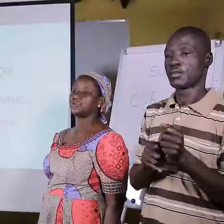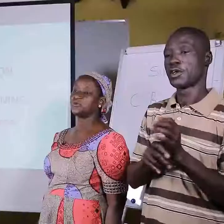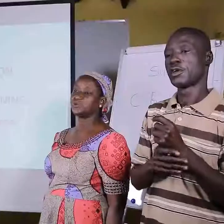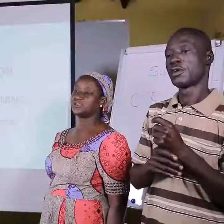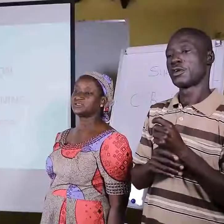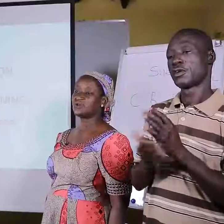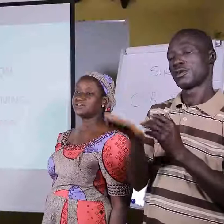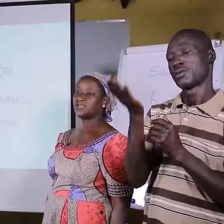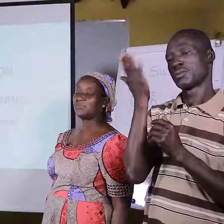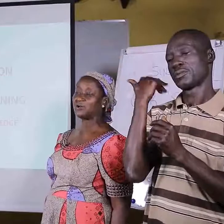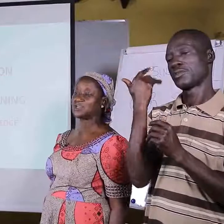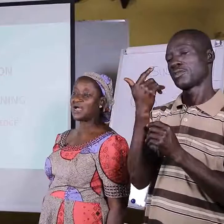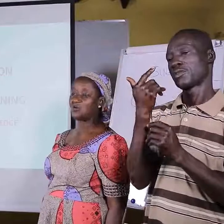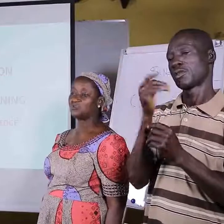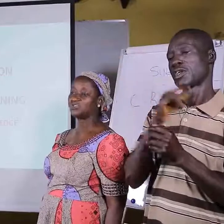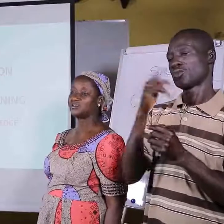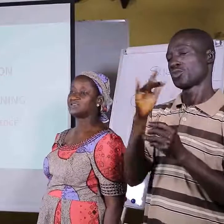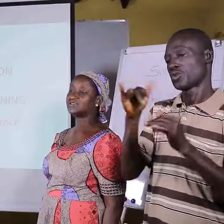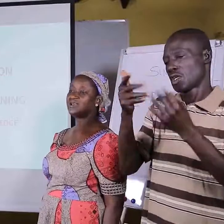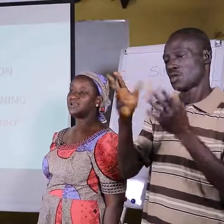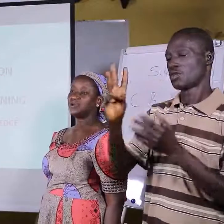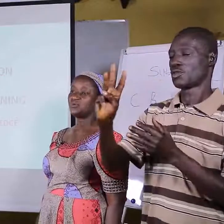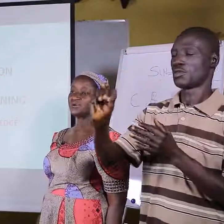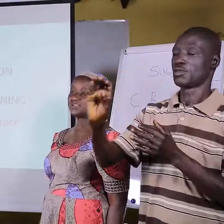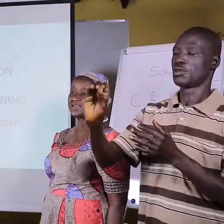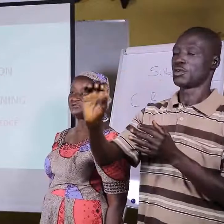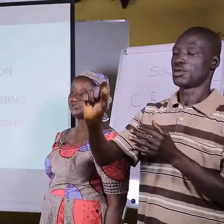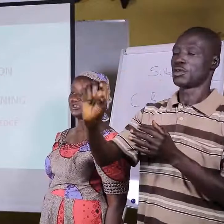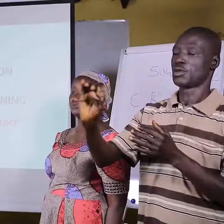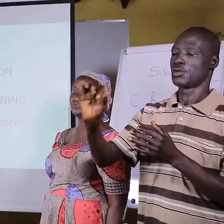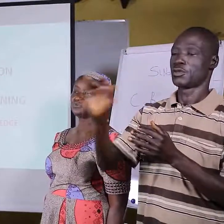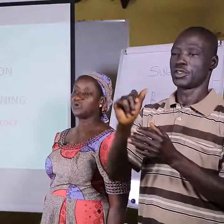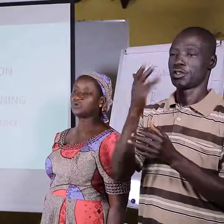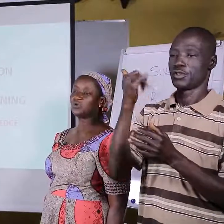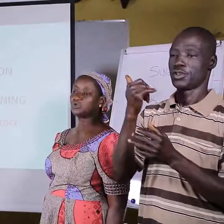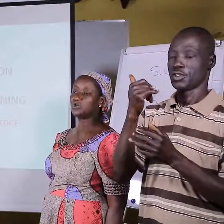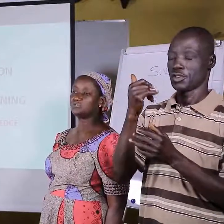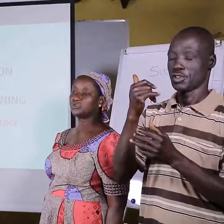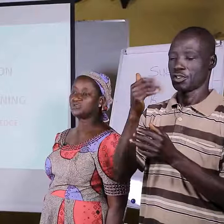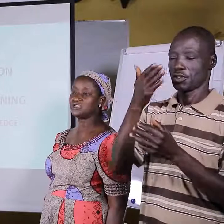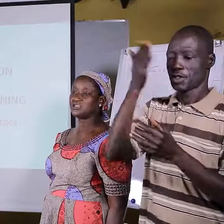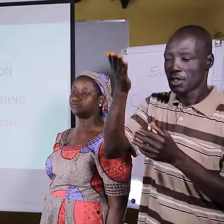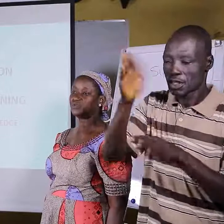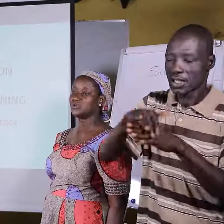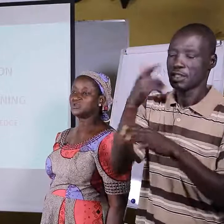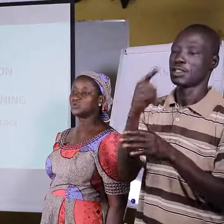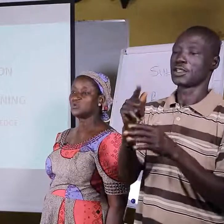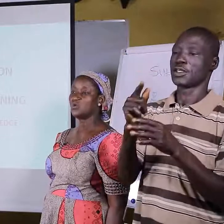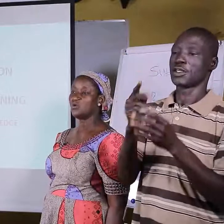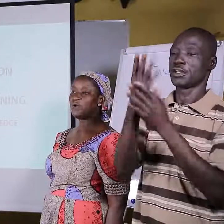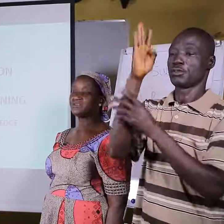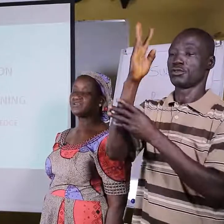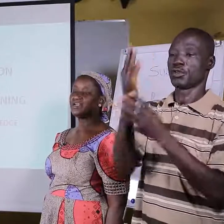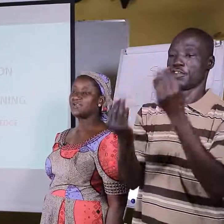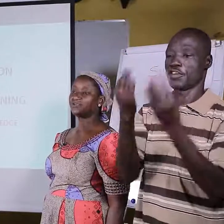back, we discussed about how Moses was at the burning bush when God commissioned him to